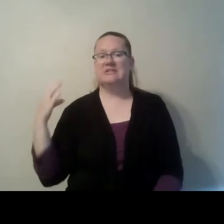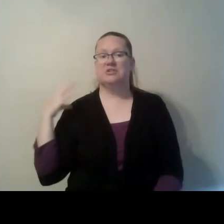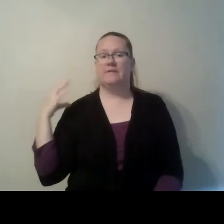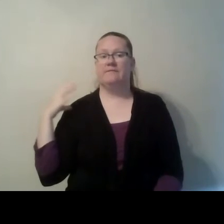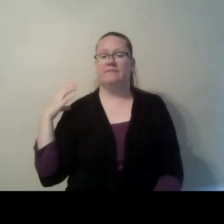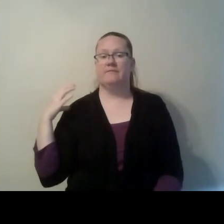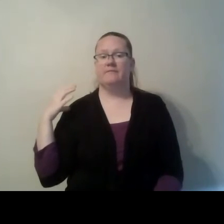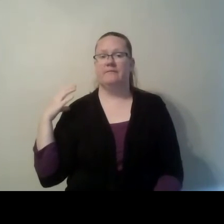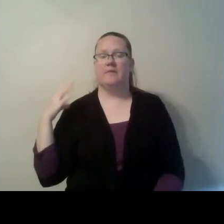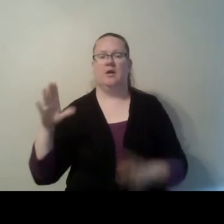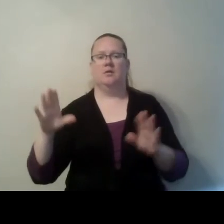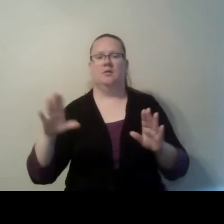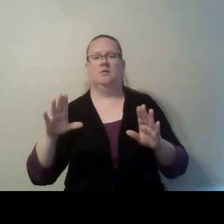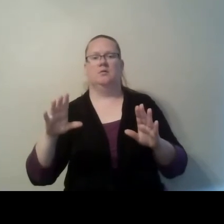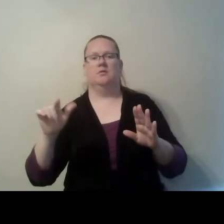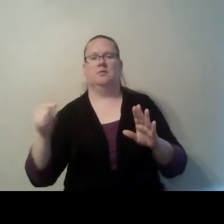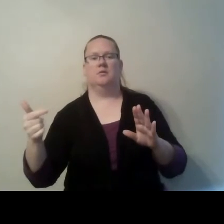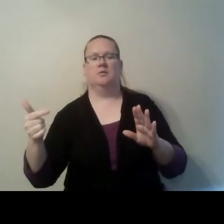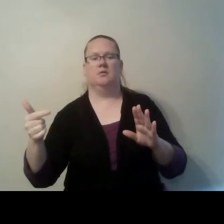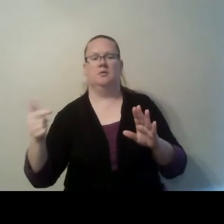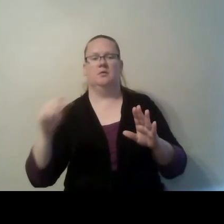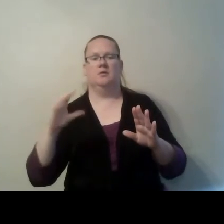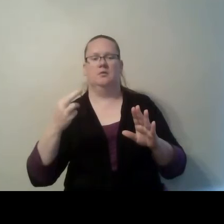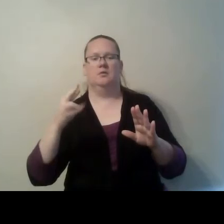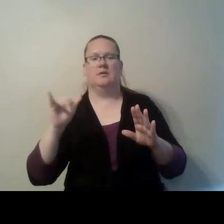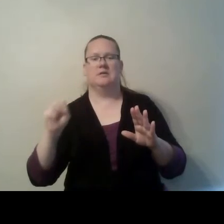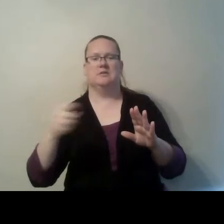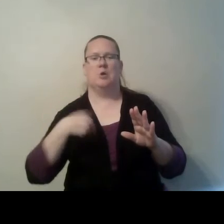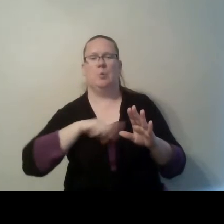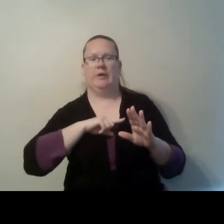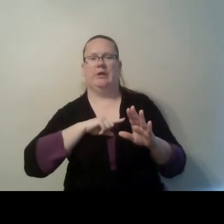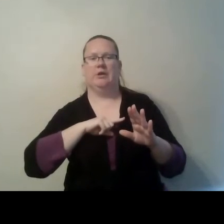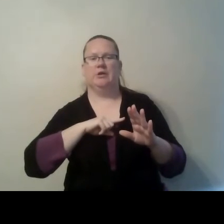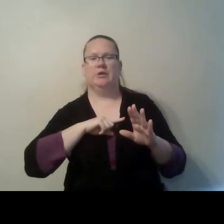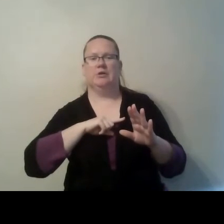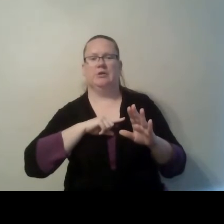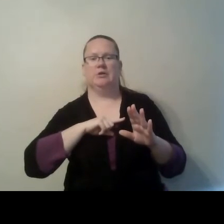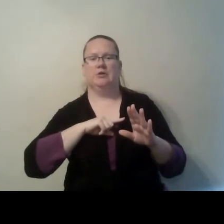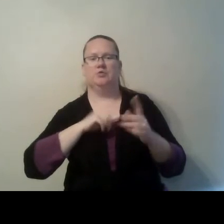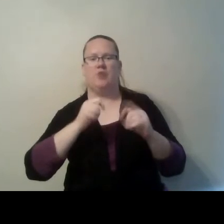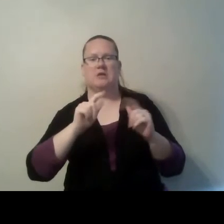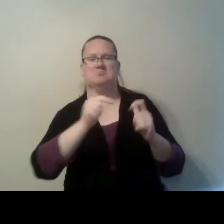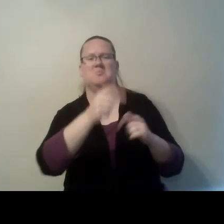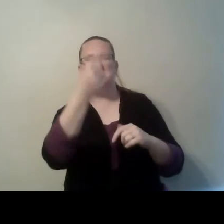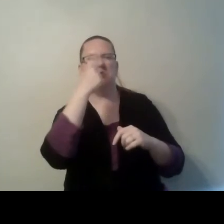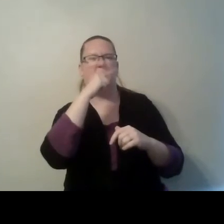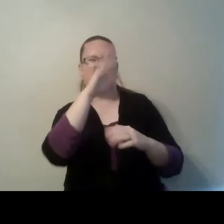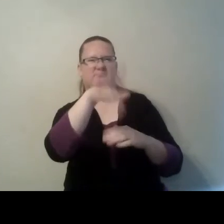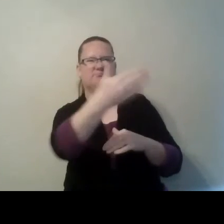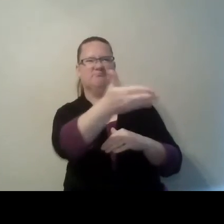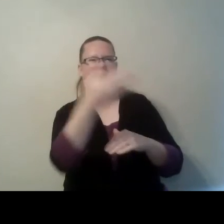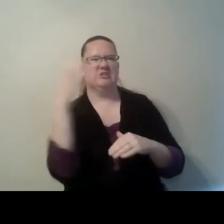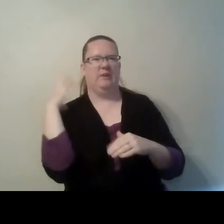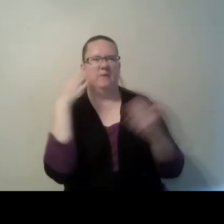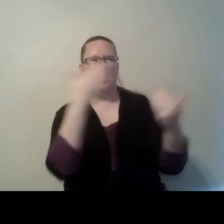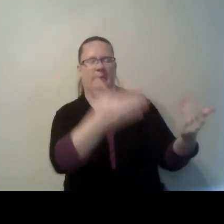We From- are efforting. I think we're efforting that answer for you. Okay. Chief, you can go ahead. Oh, I was just going to say,